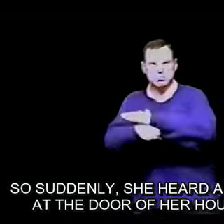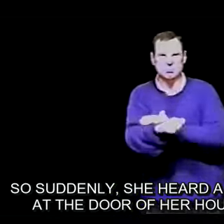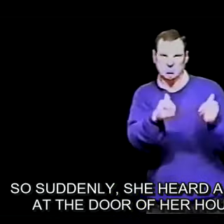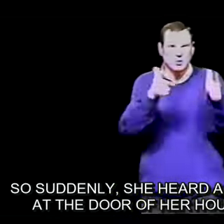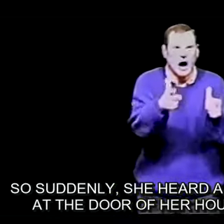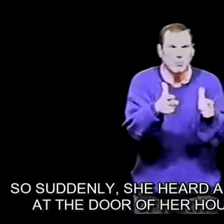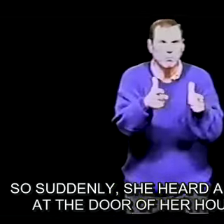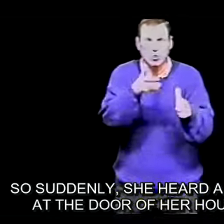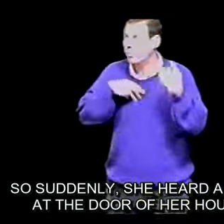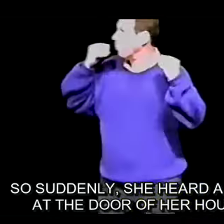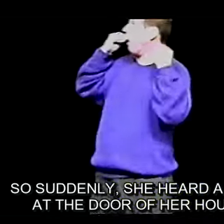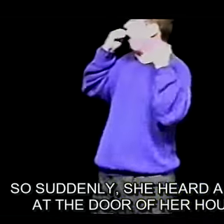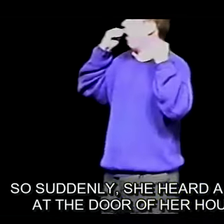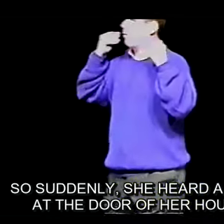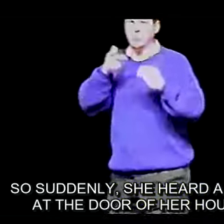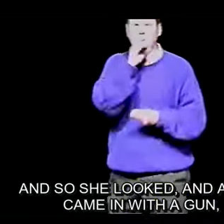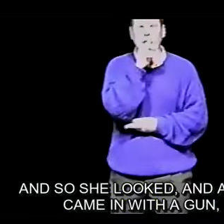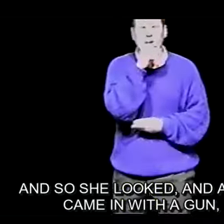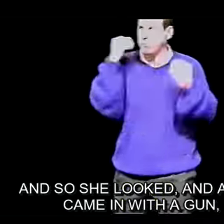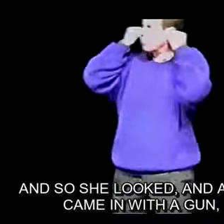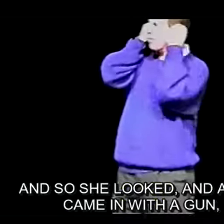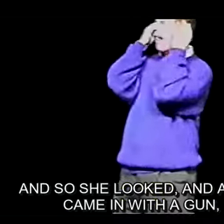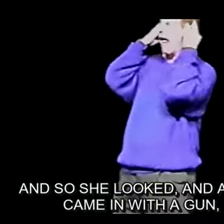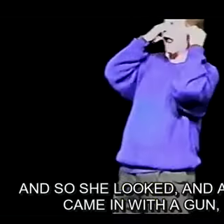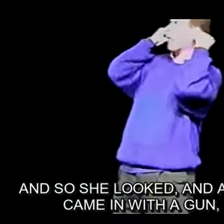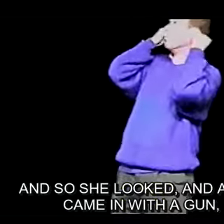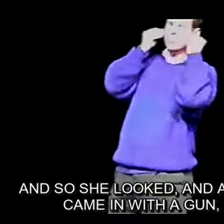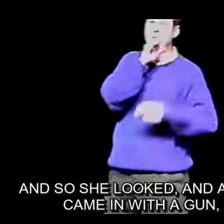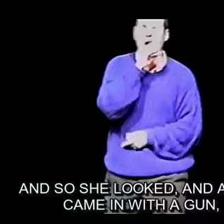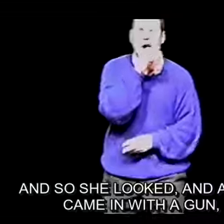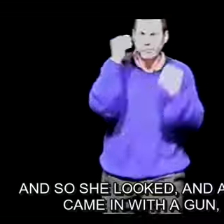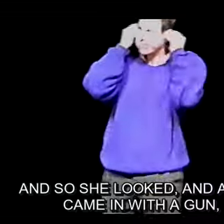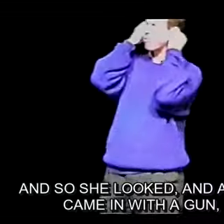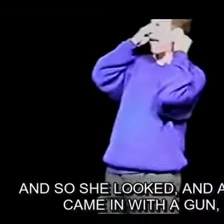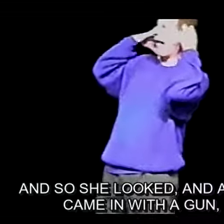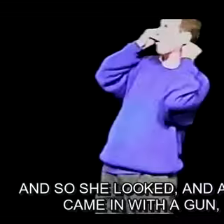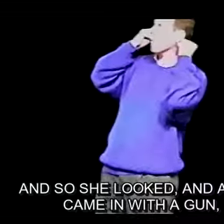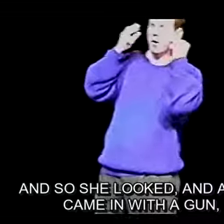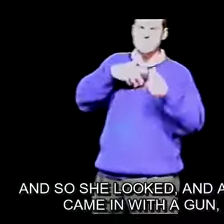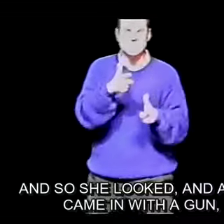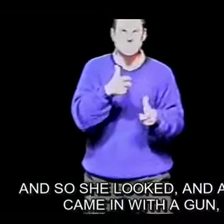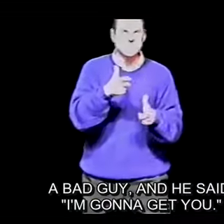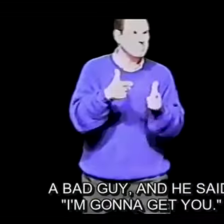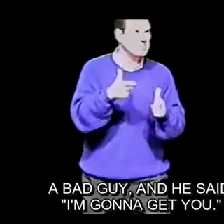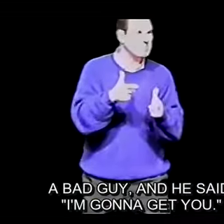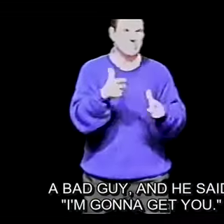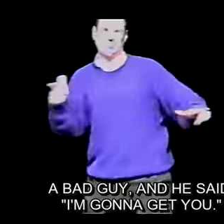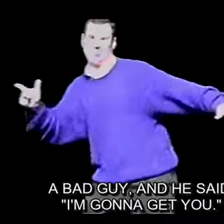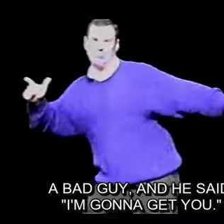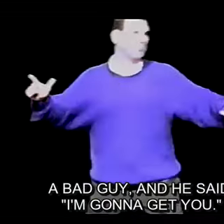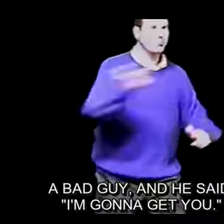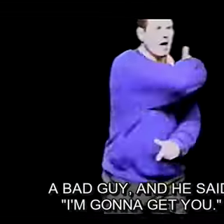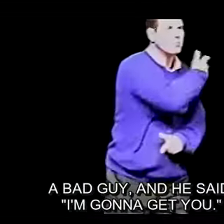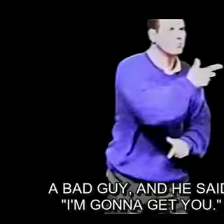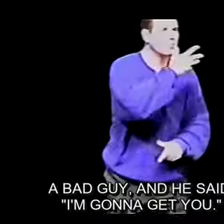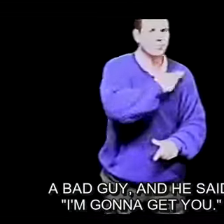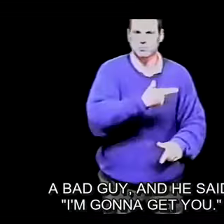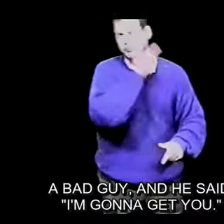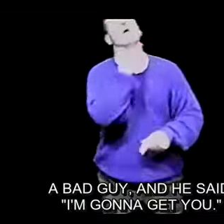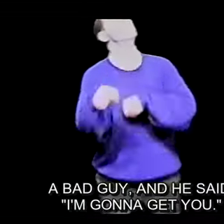so she looked, and a man came in with a gun, a bad guy, and he said, I'm gonna get